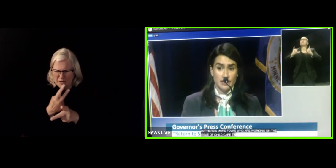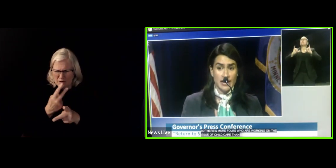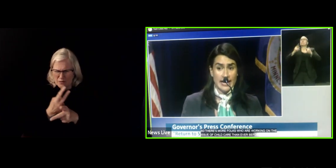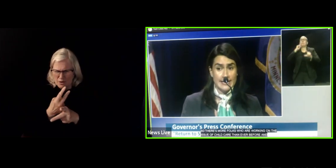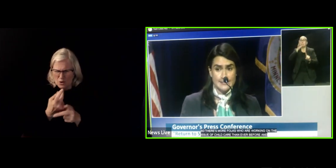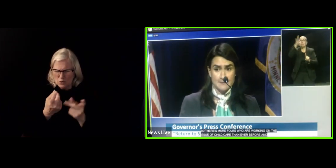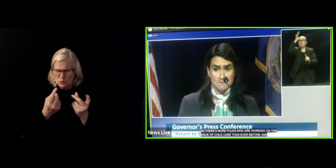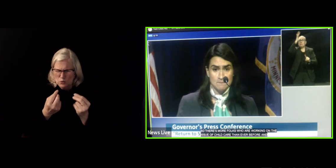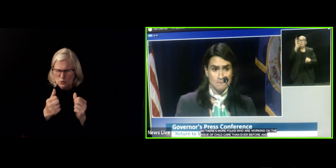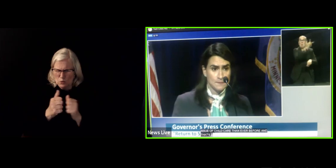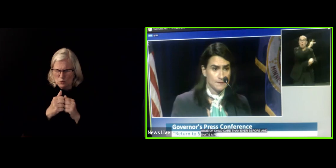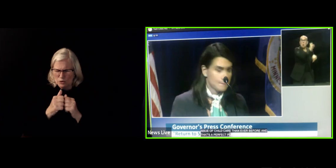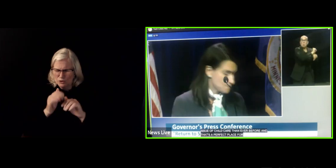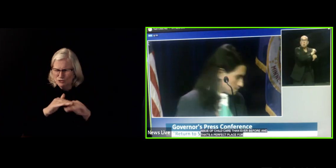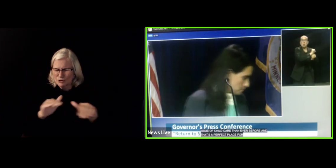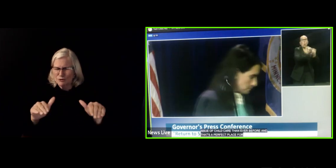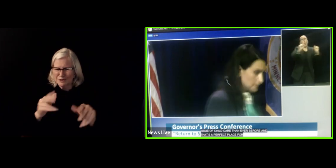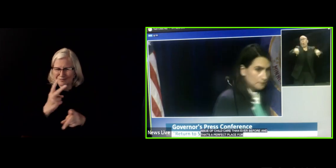for guidance.